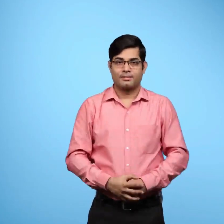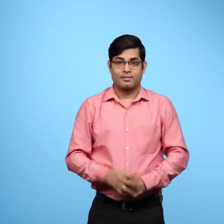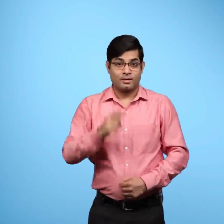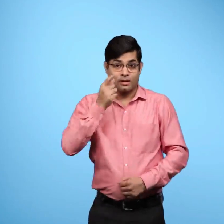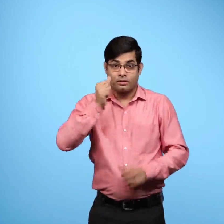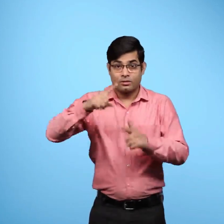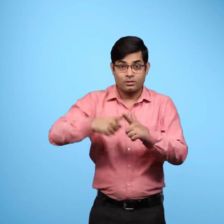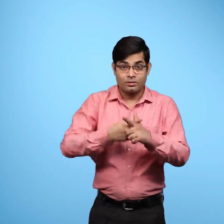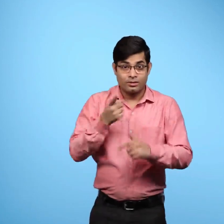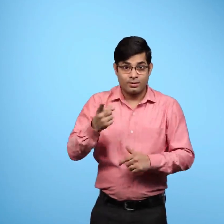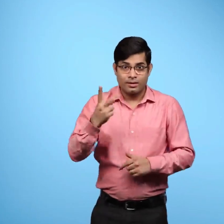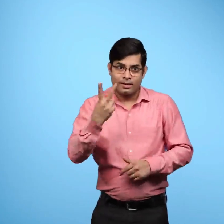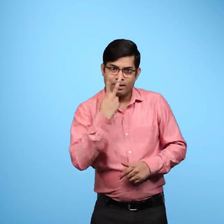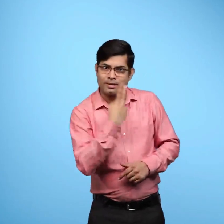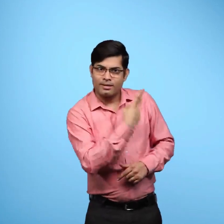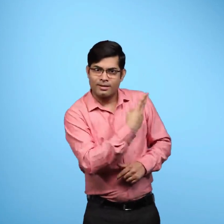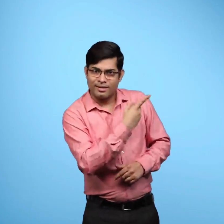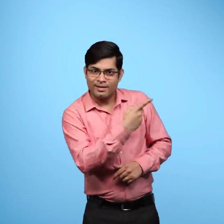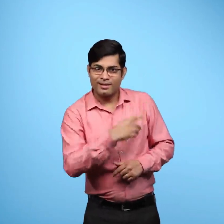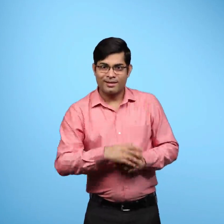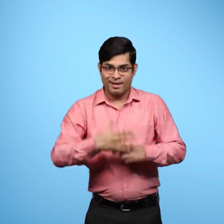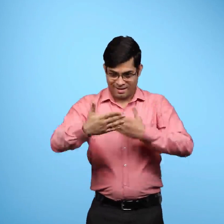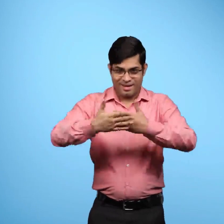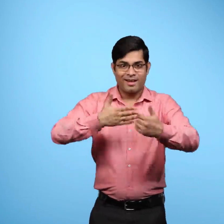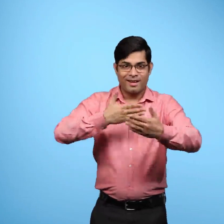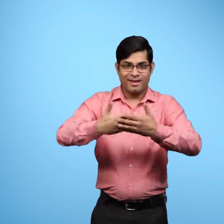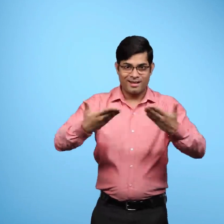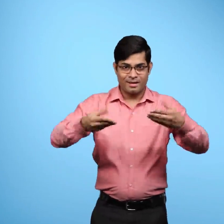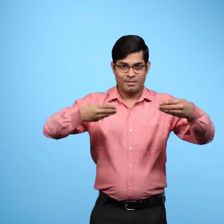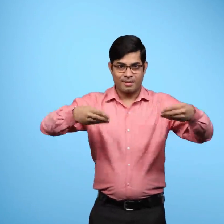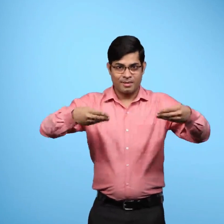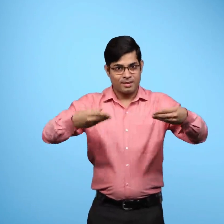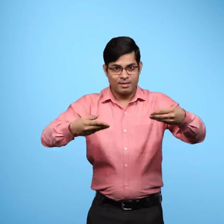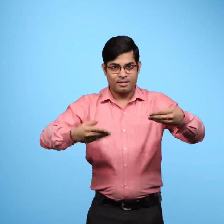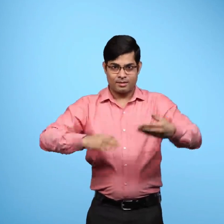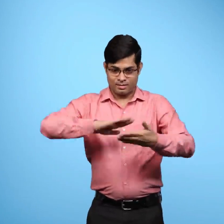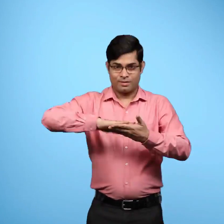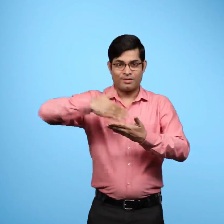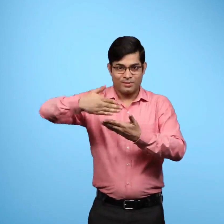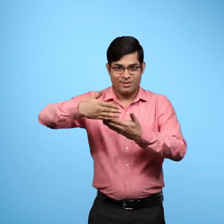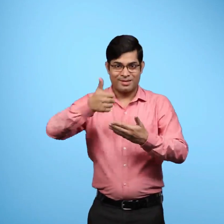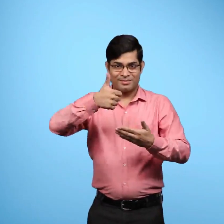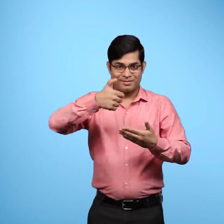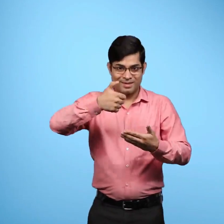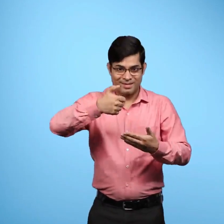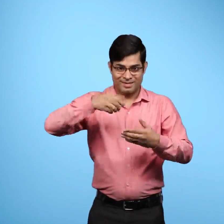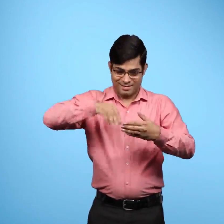Picture 2 shows Jasbir is drawing a line using pencil and pencil box